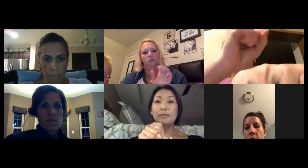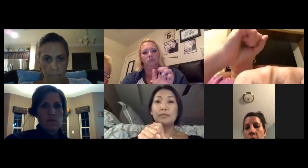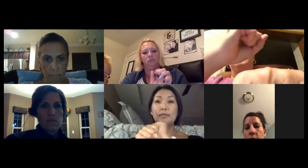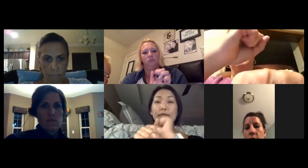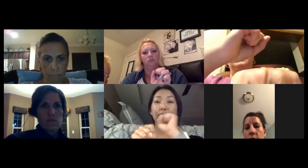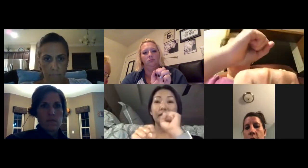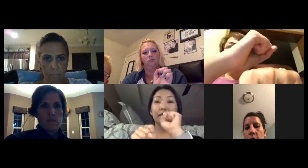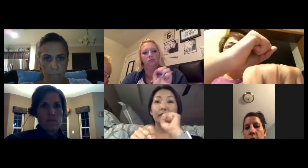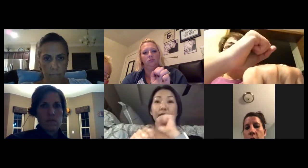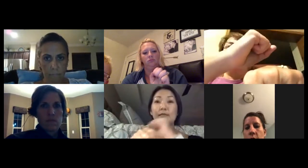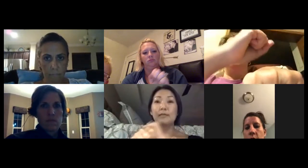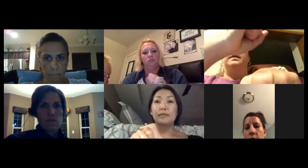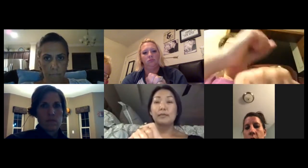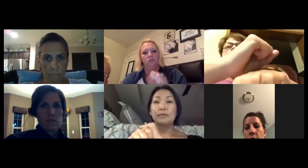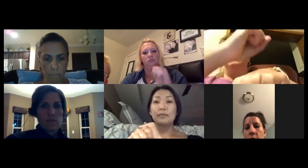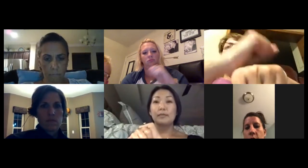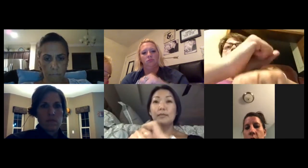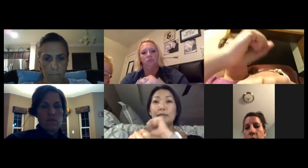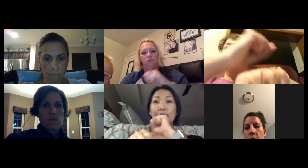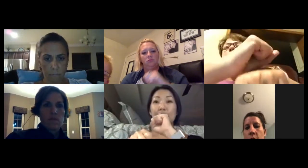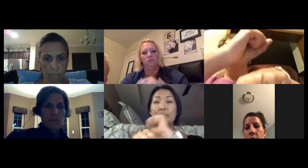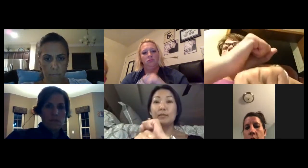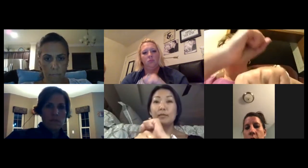fist, and it's this way. That's work.